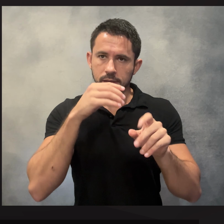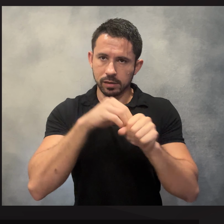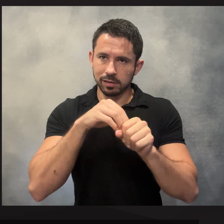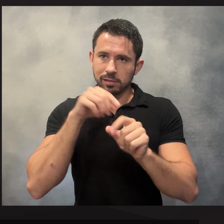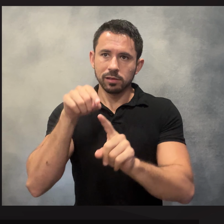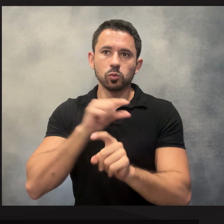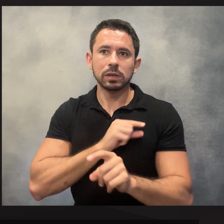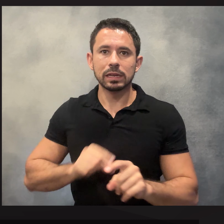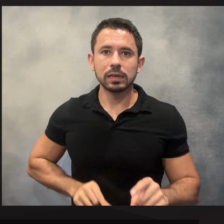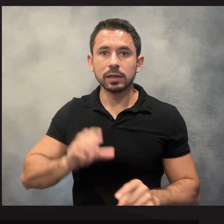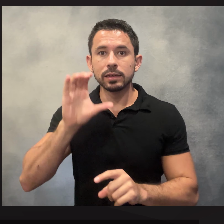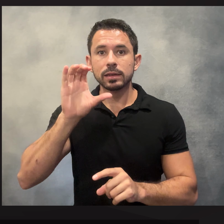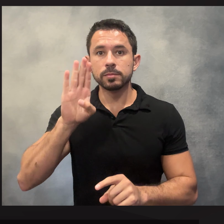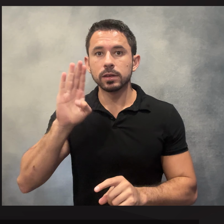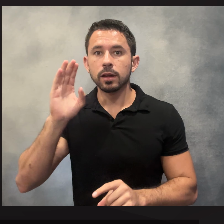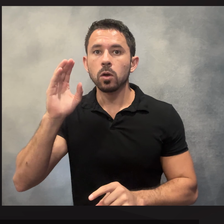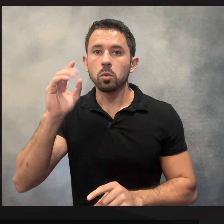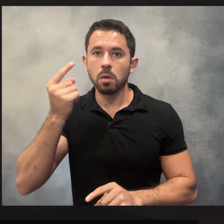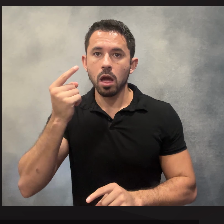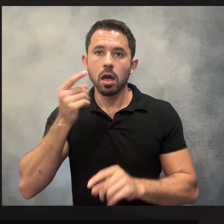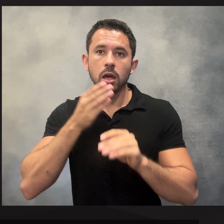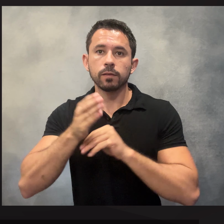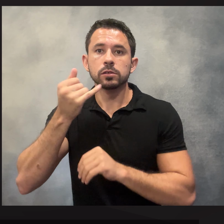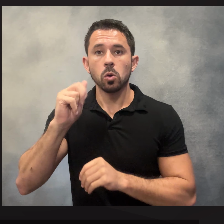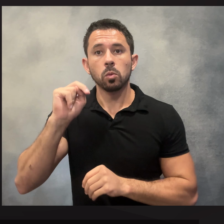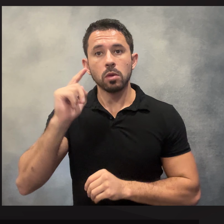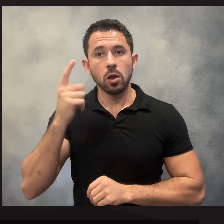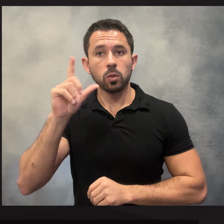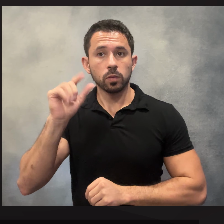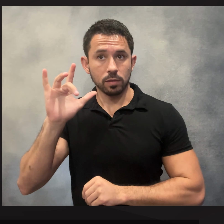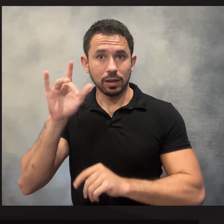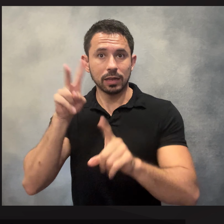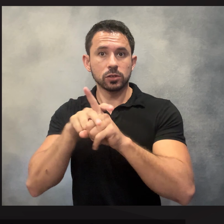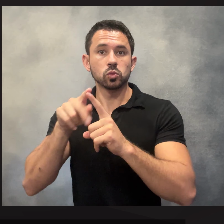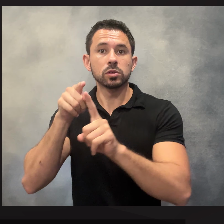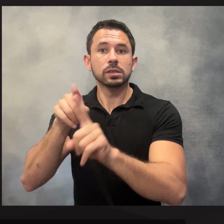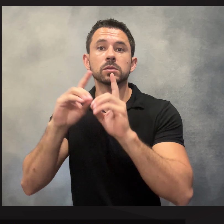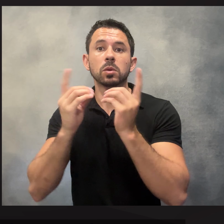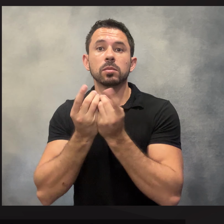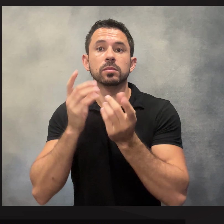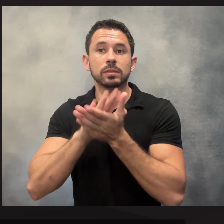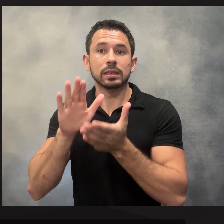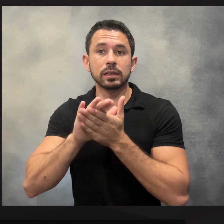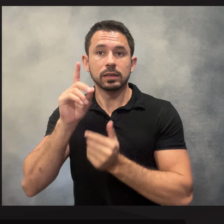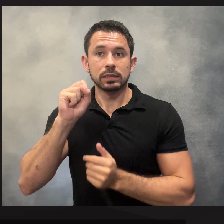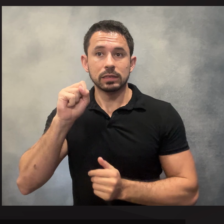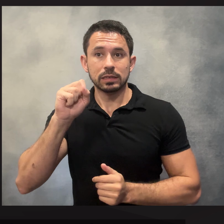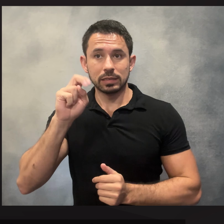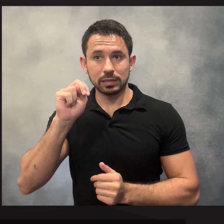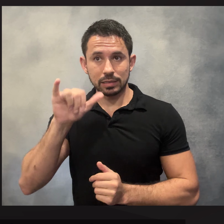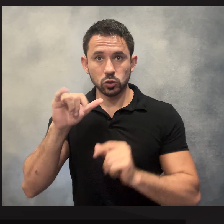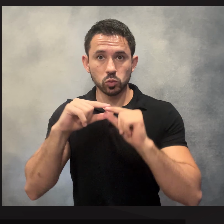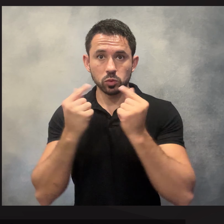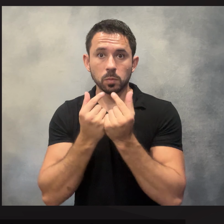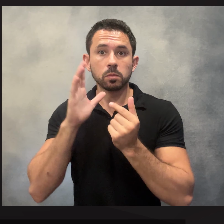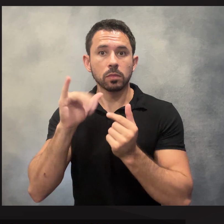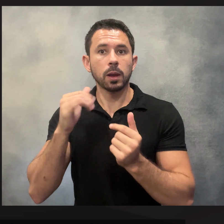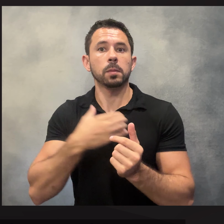CB01 after January 1st, 2025, assigned to the Department of Sanitation,